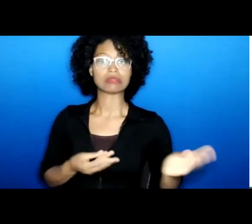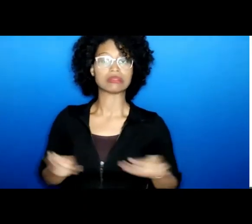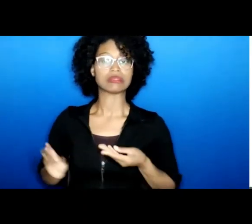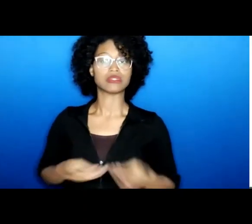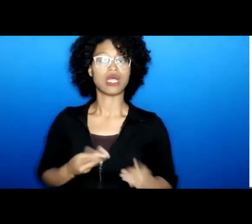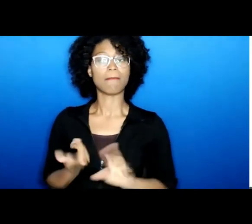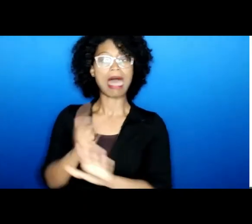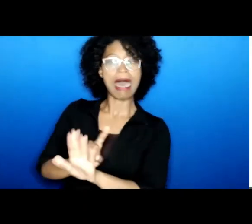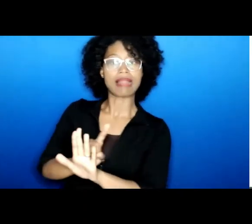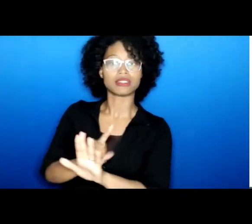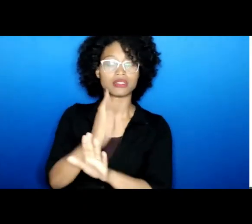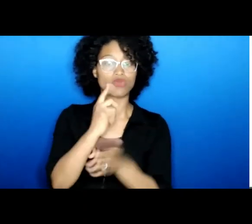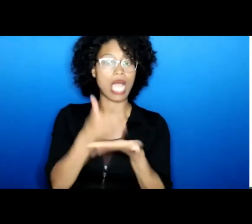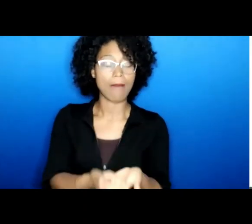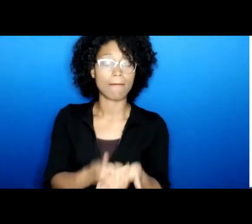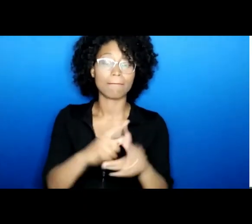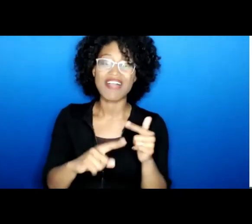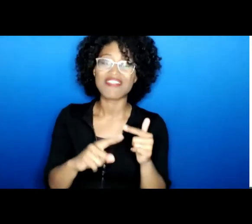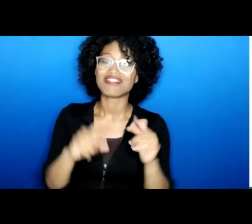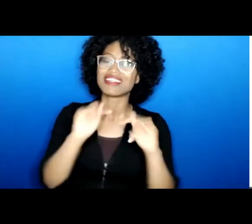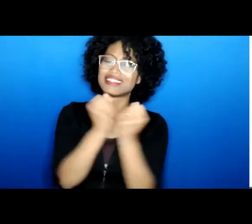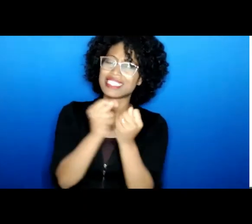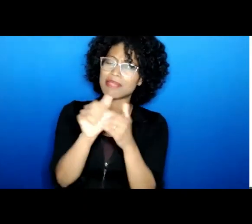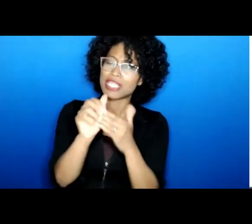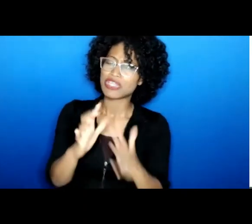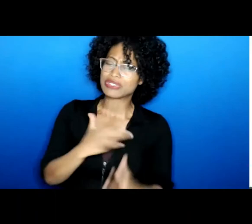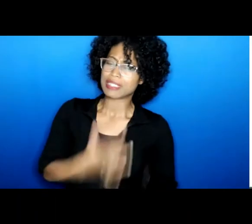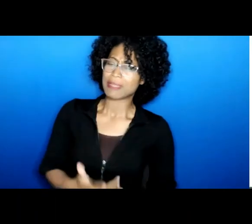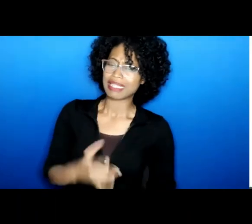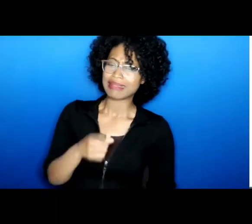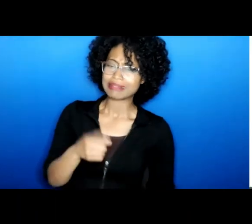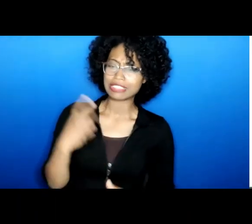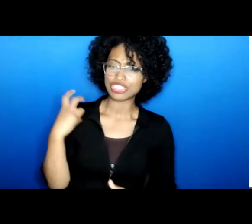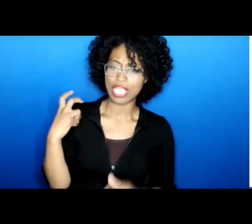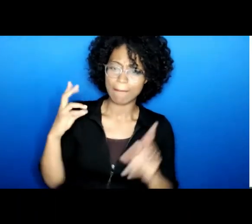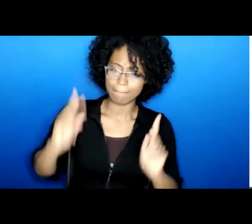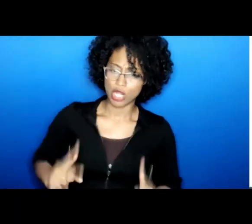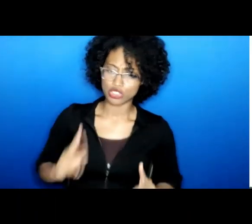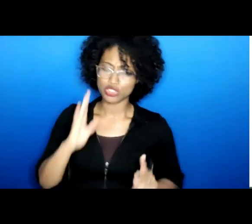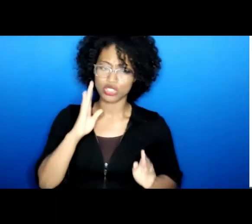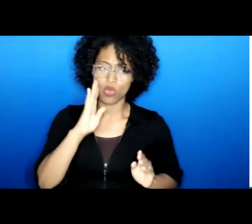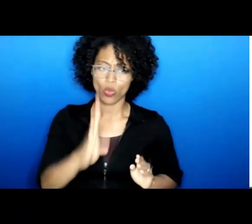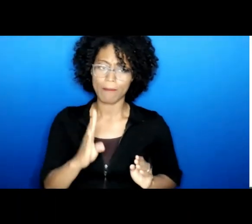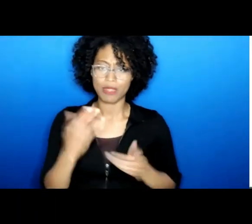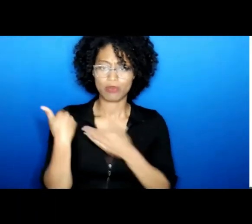leader of every session is the chair, and they will execute that function,